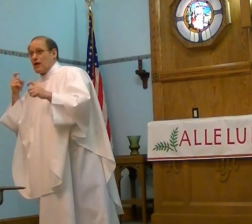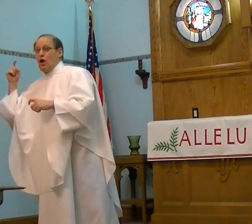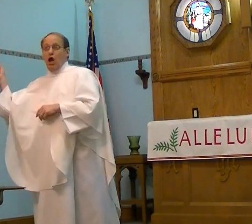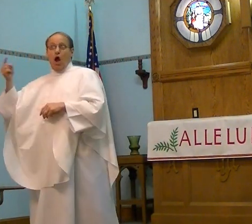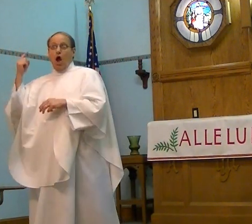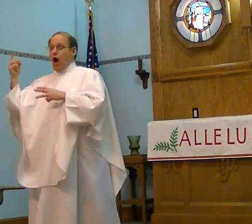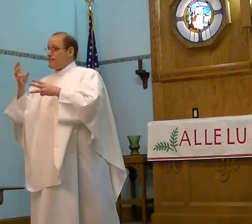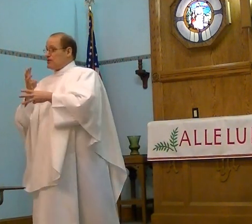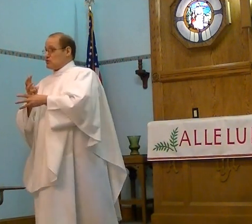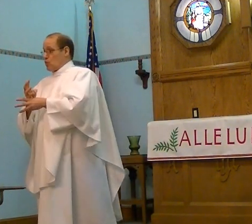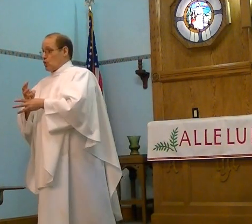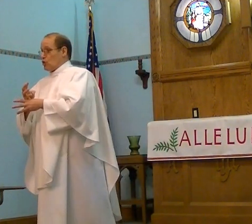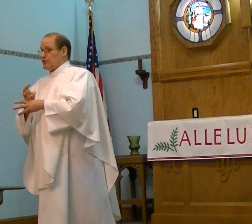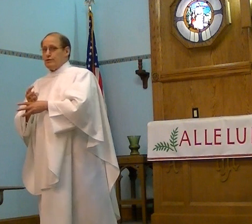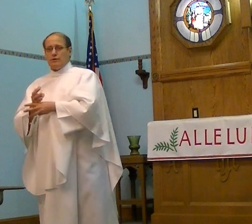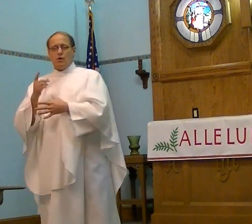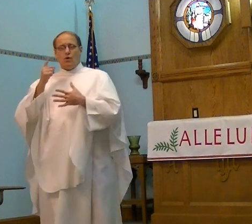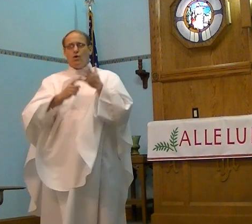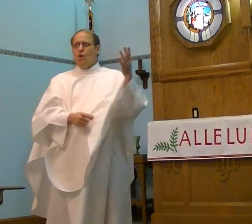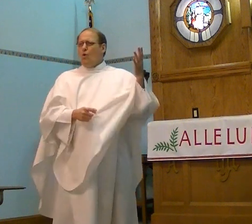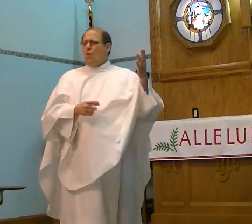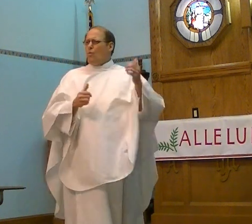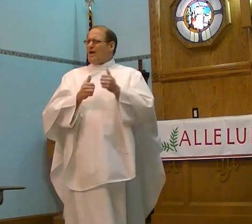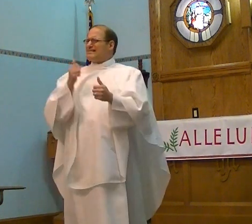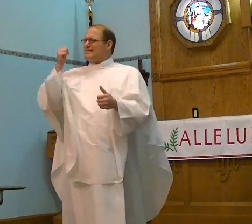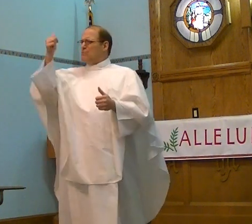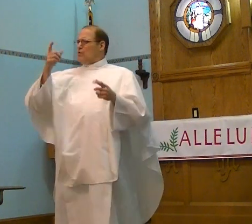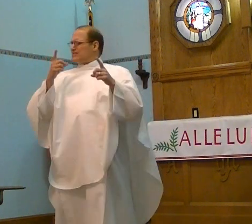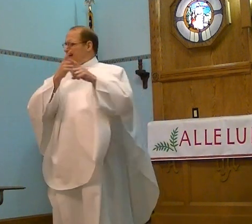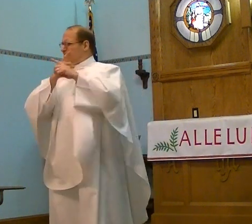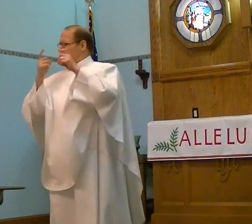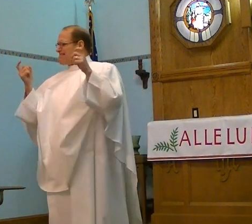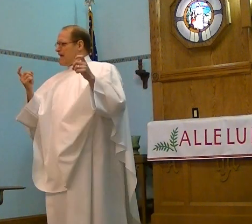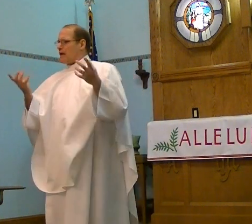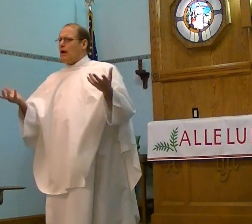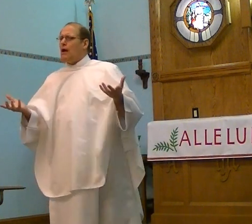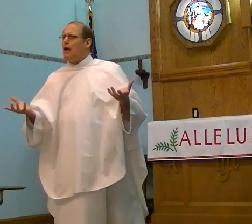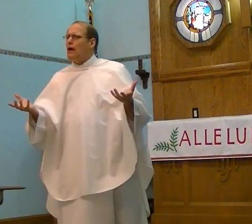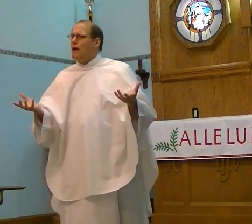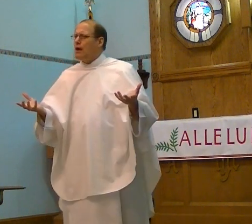of this world. What is the most ugly thing? The devil.